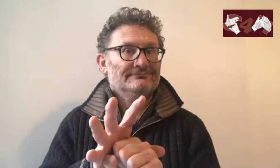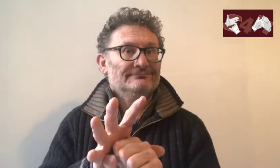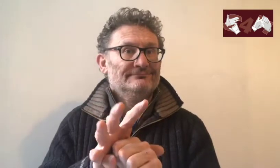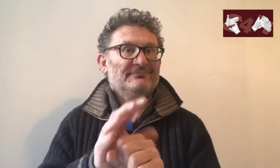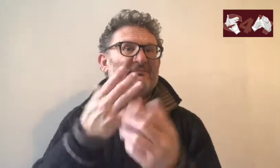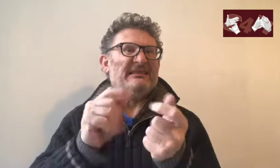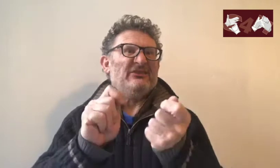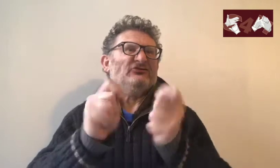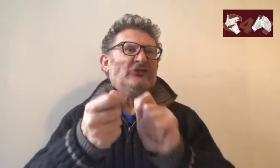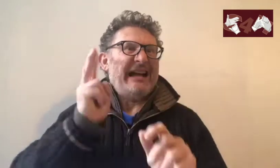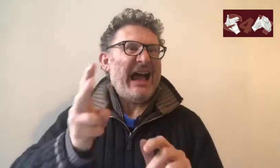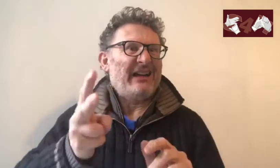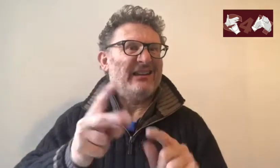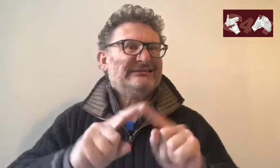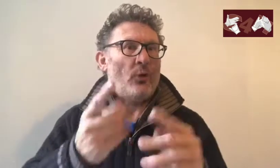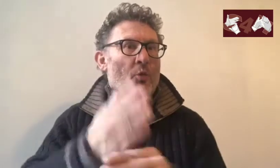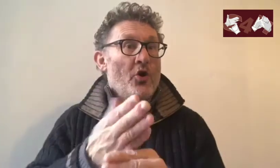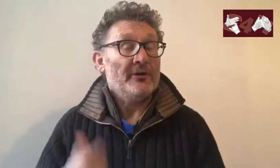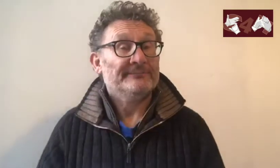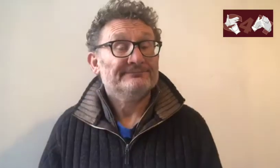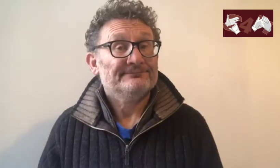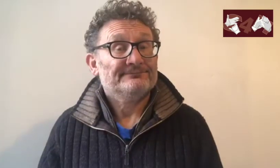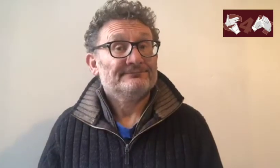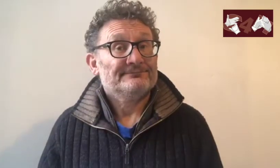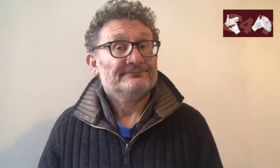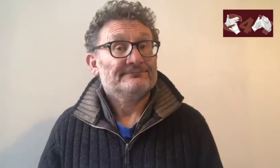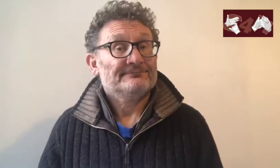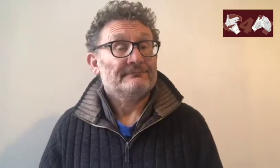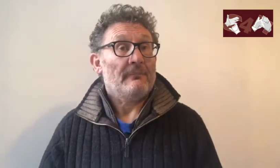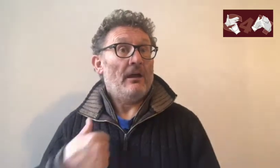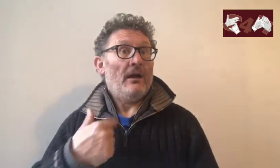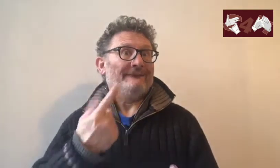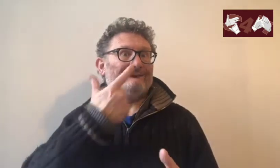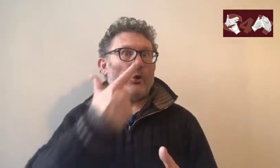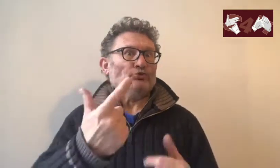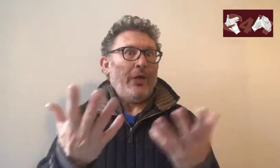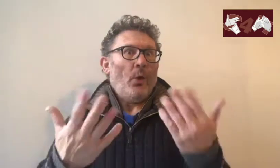like before the pandemic hit us. And so work has changed for me.